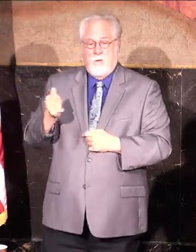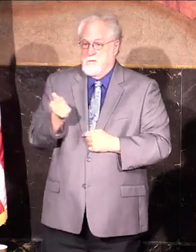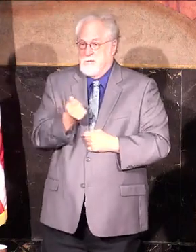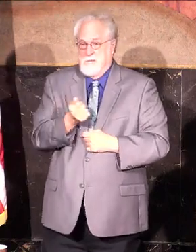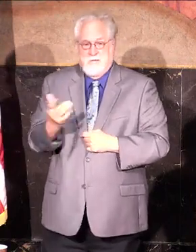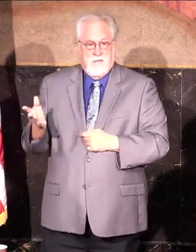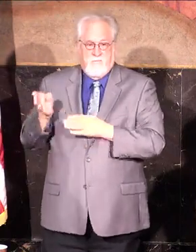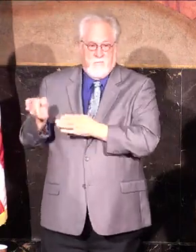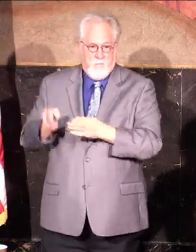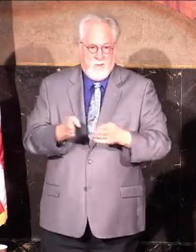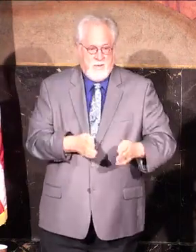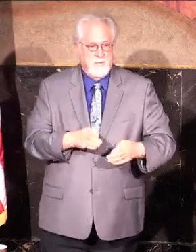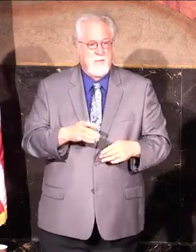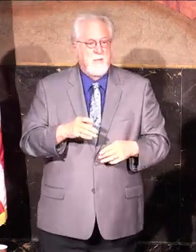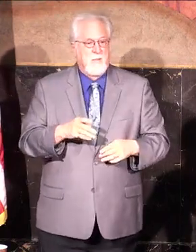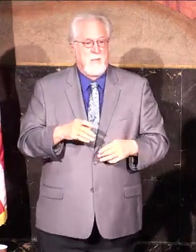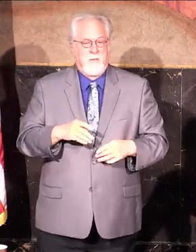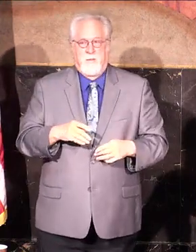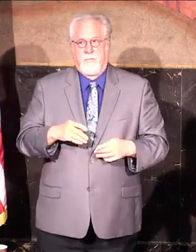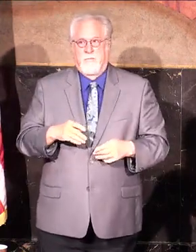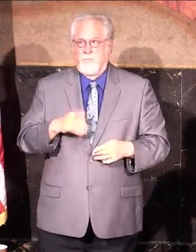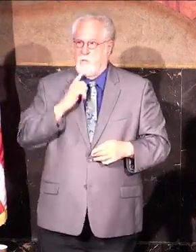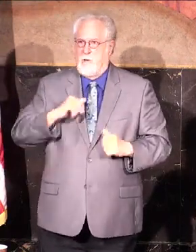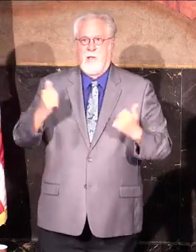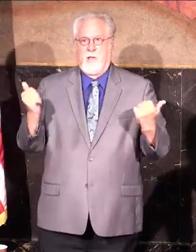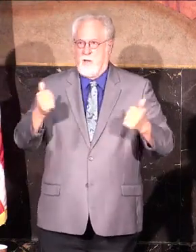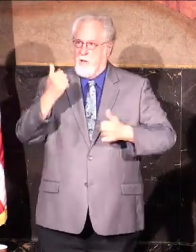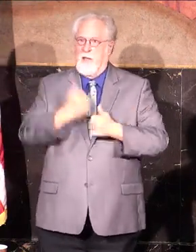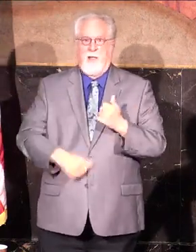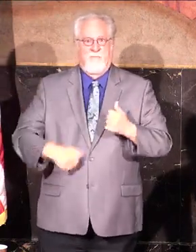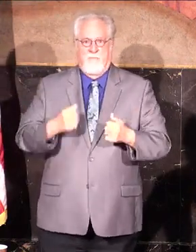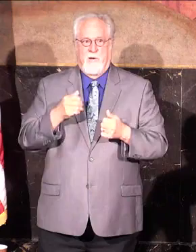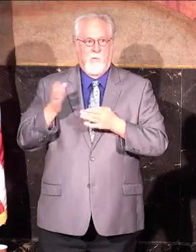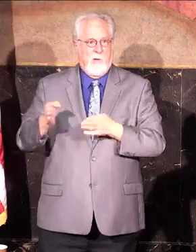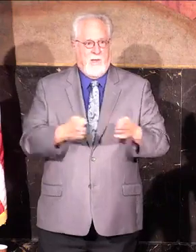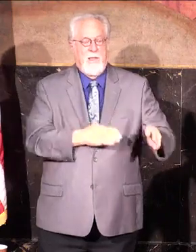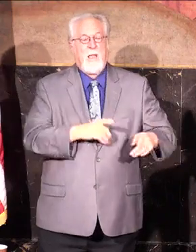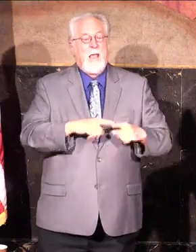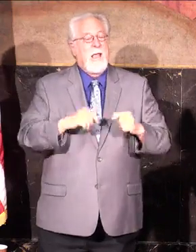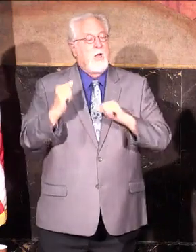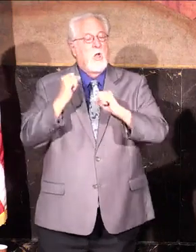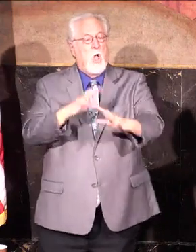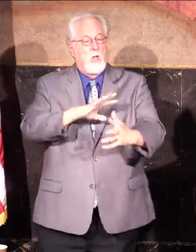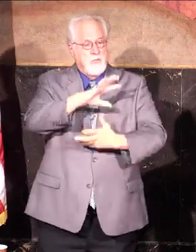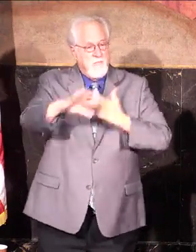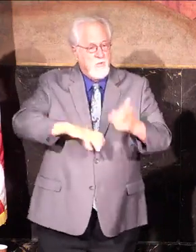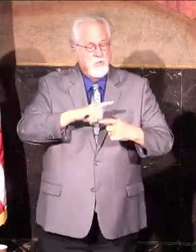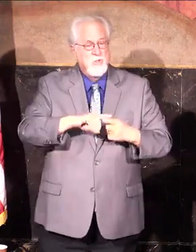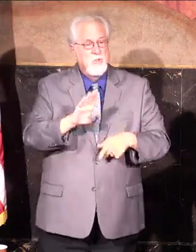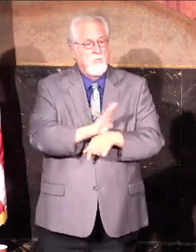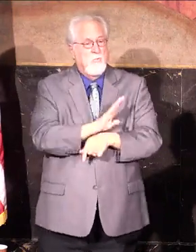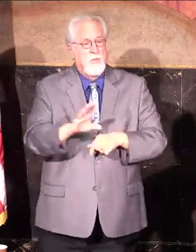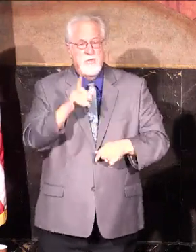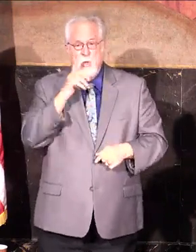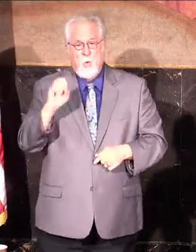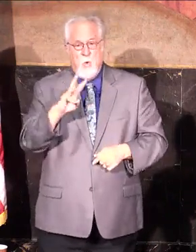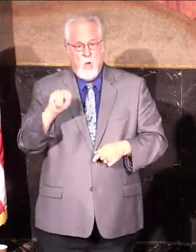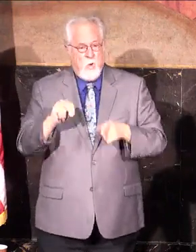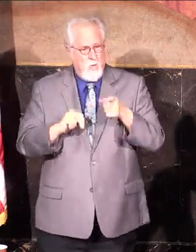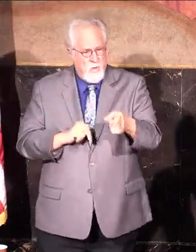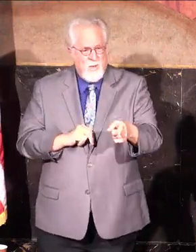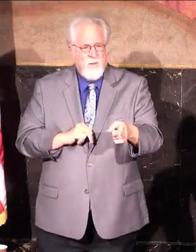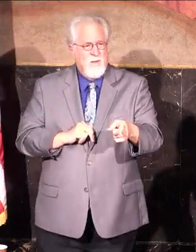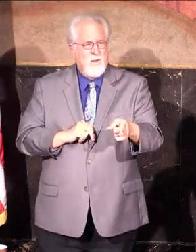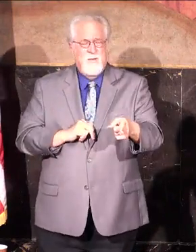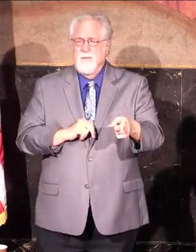fronts, but every front actually, but it could also cause confusion to business owners in a way that